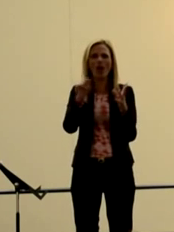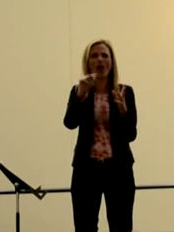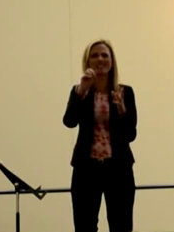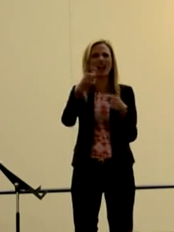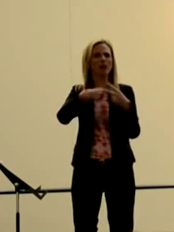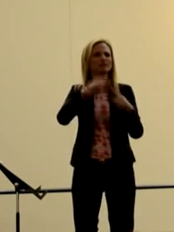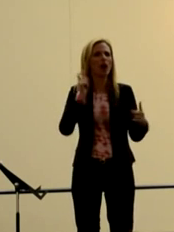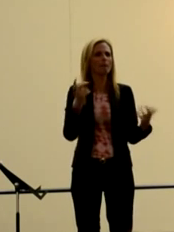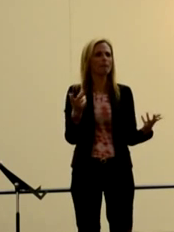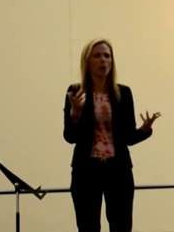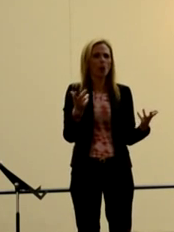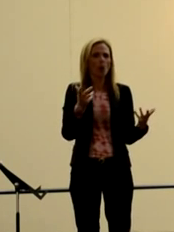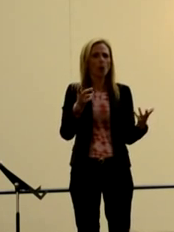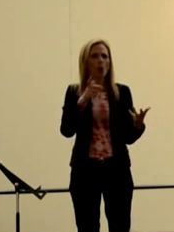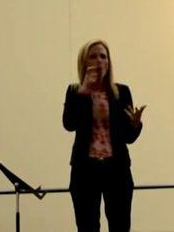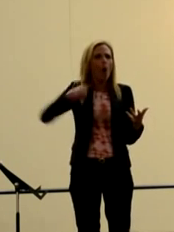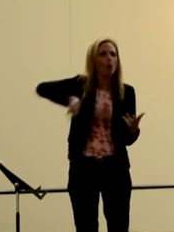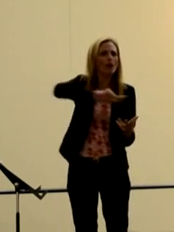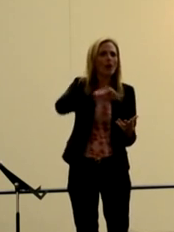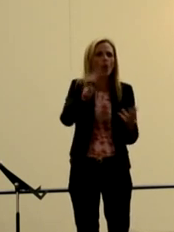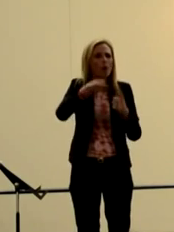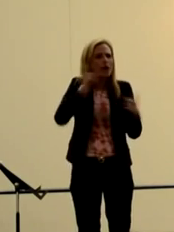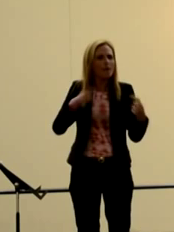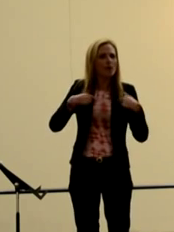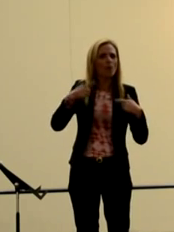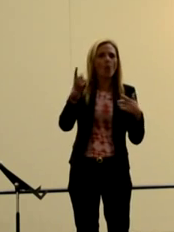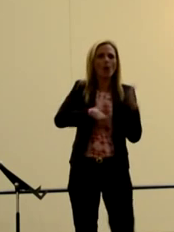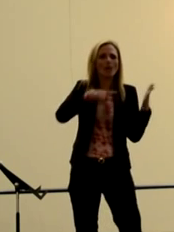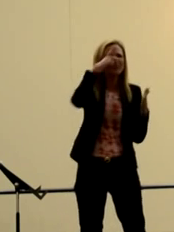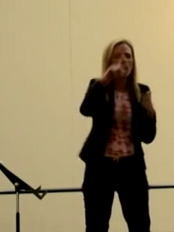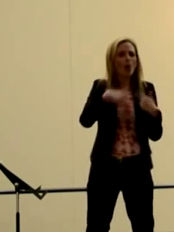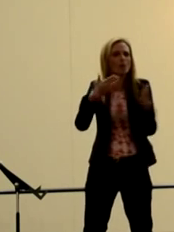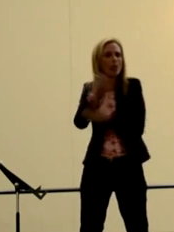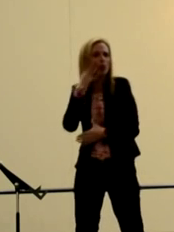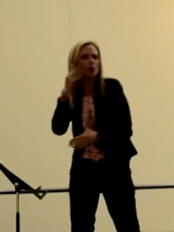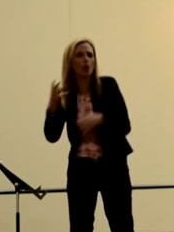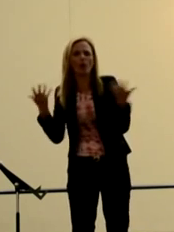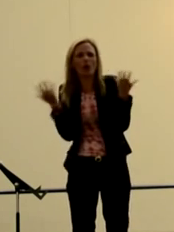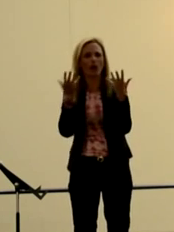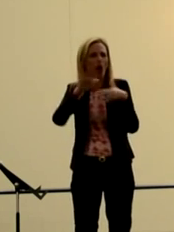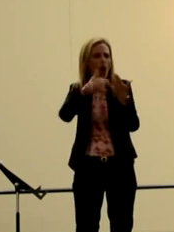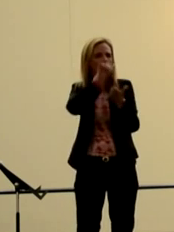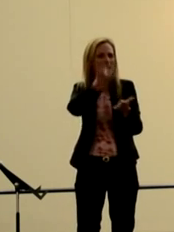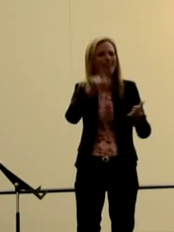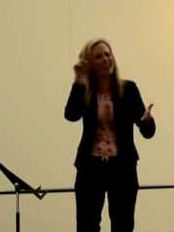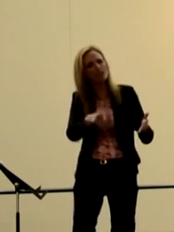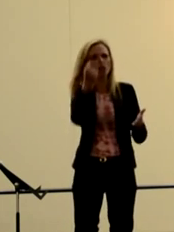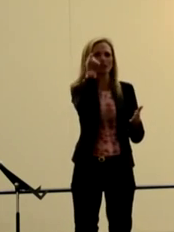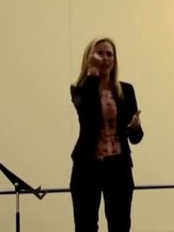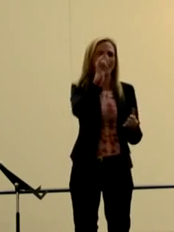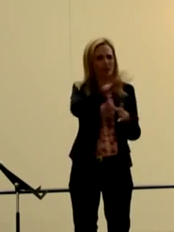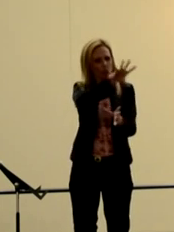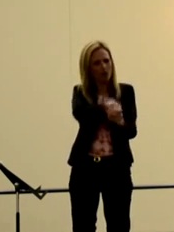So, where does ASL come from? It comes from who we are. It comes from where we come from. It comes from experience. It comes from all of